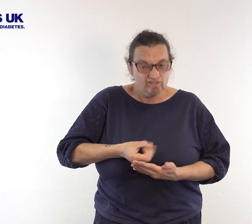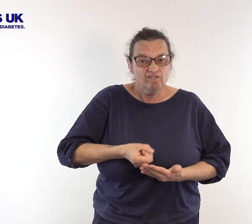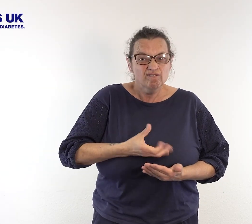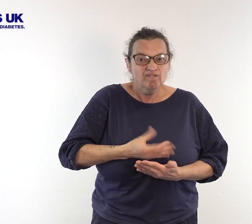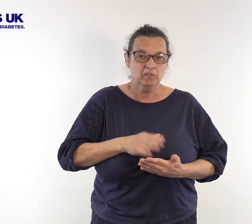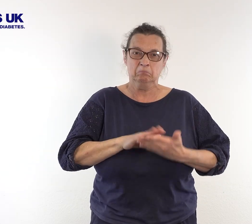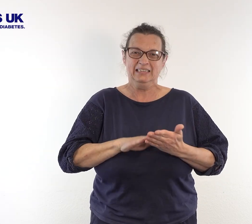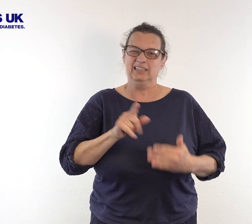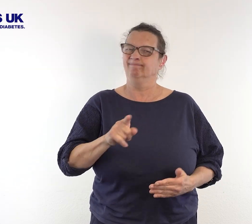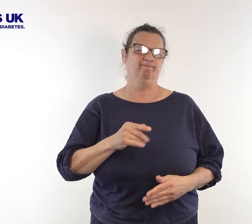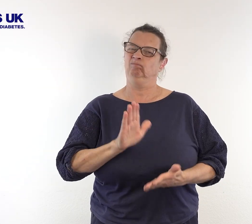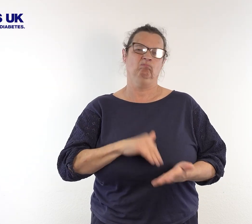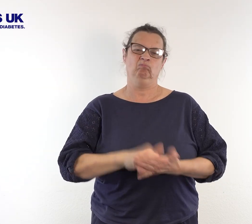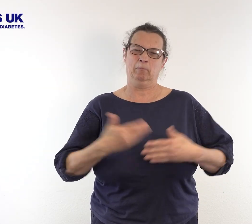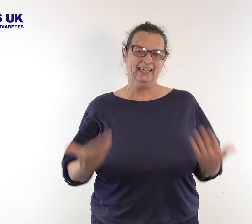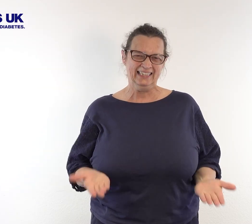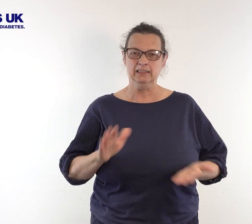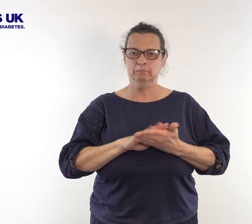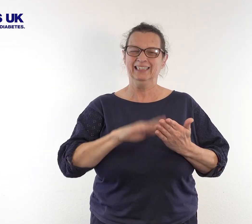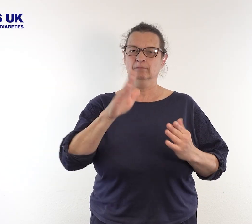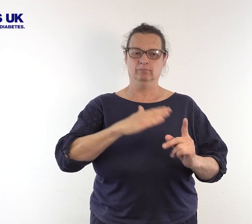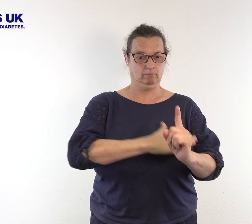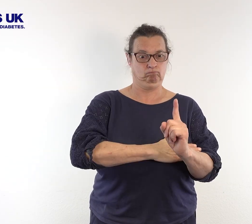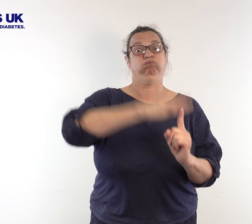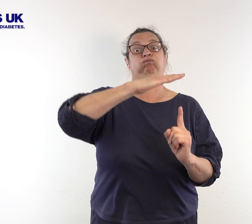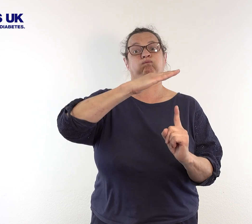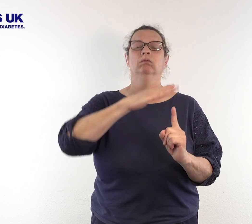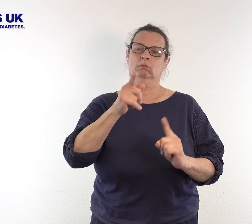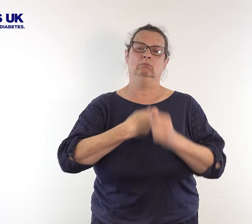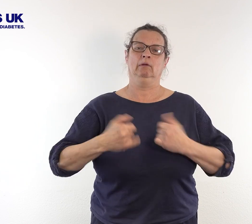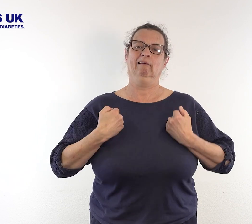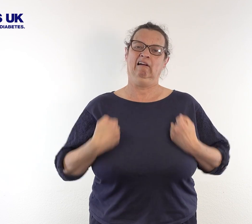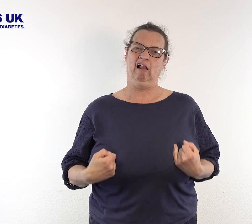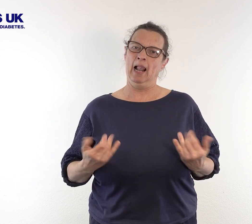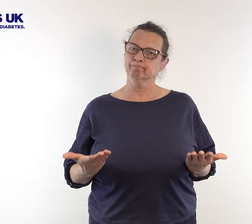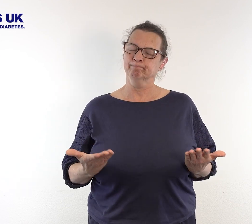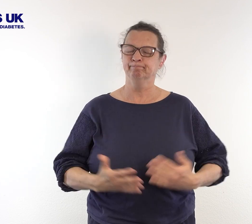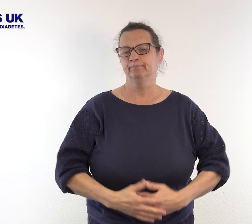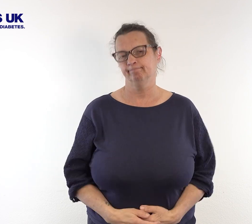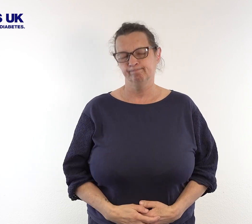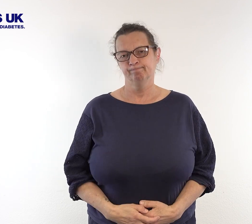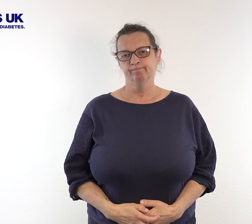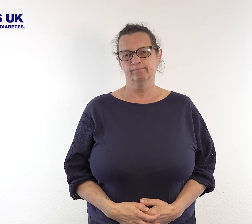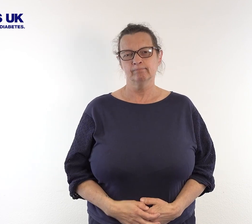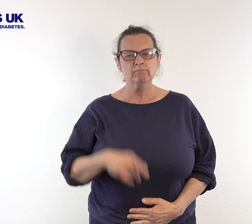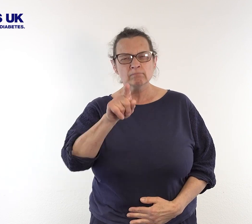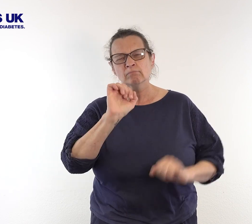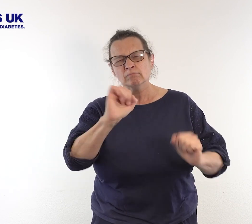If you don't have the right amount of insulin, or if your insulin isn't doing its job properly, your blood sugar level will remain high. This